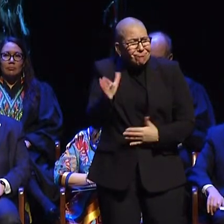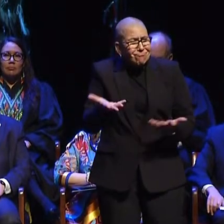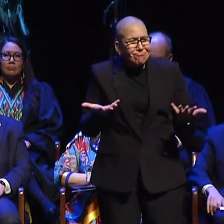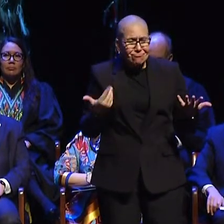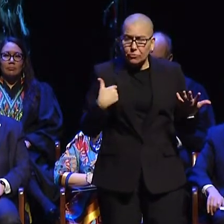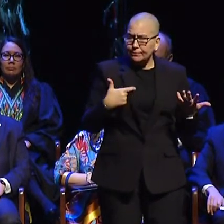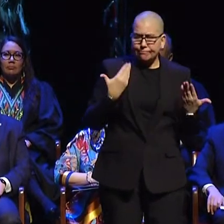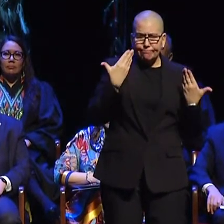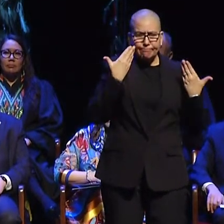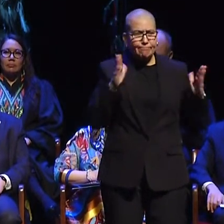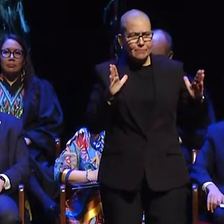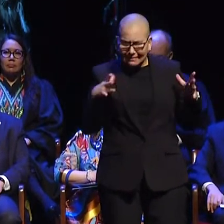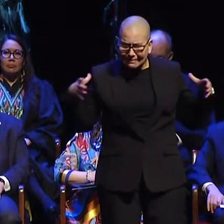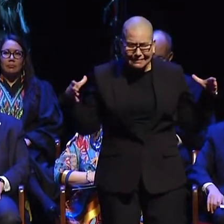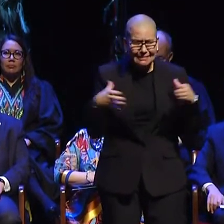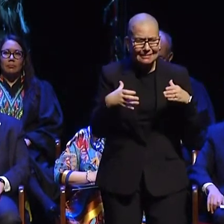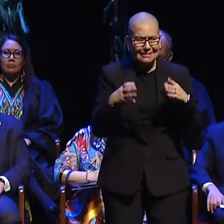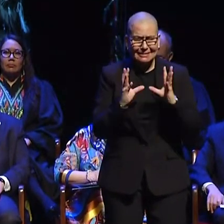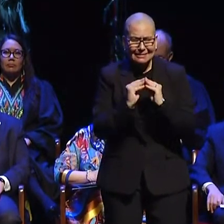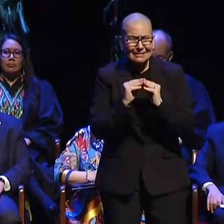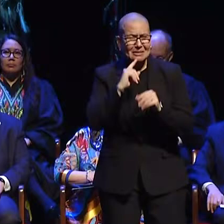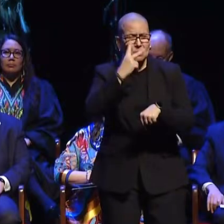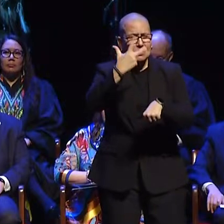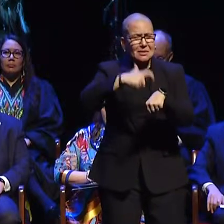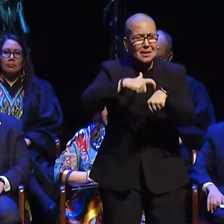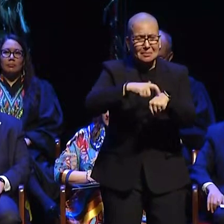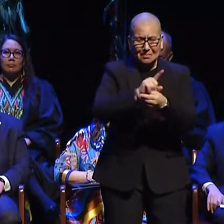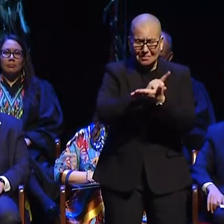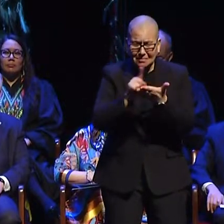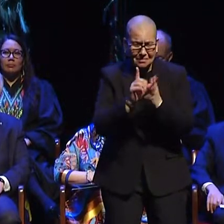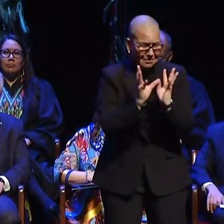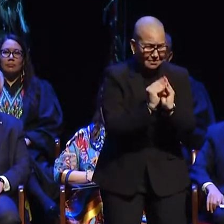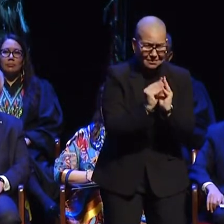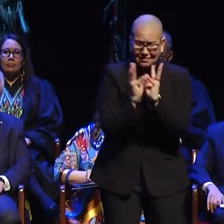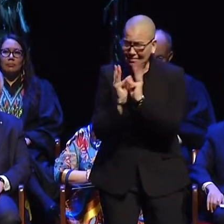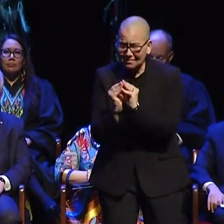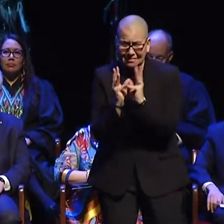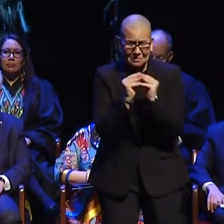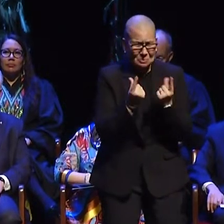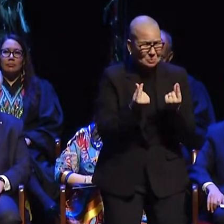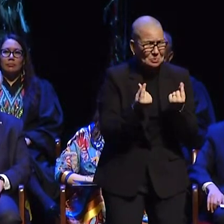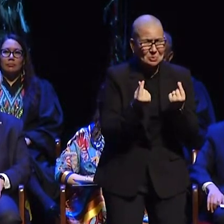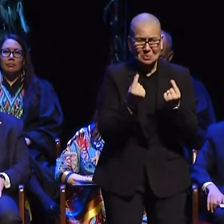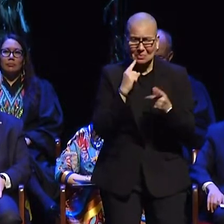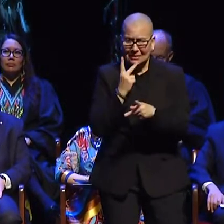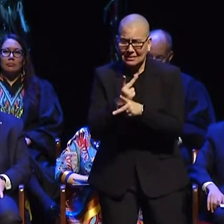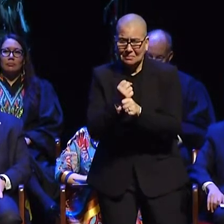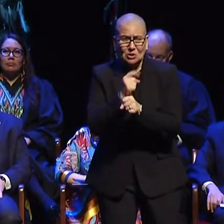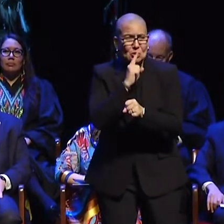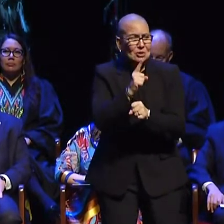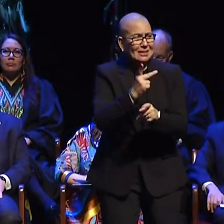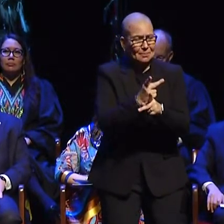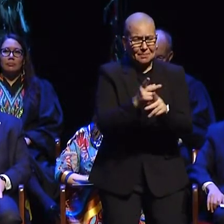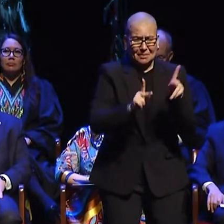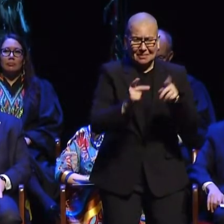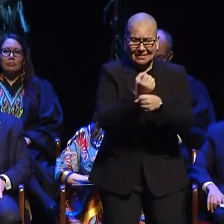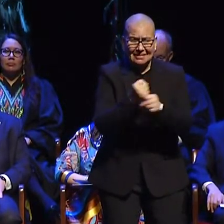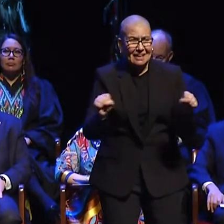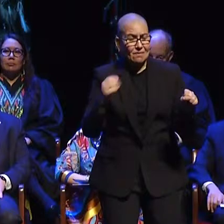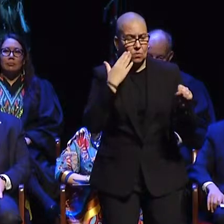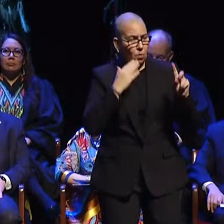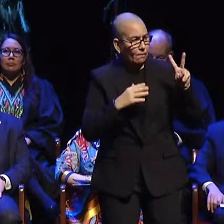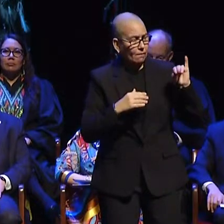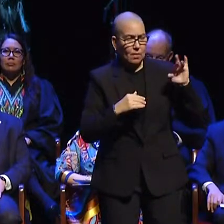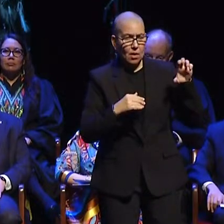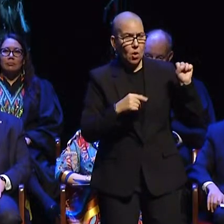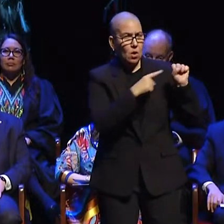nearly several times a week to try to make decisions to keep Minnesotans safe with imperfect information. But we stood up and we did our